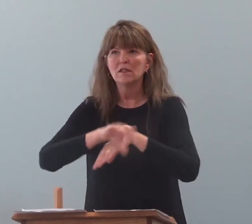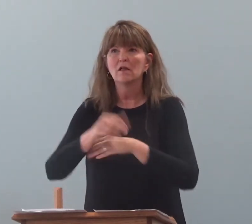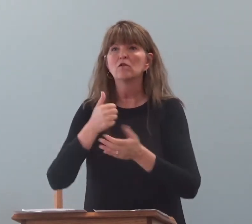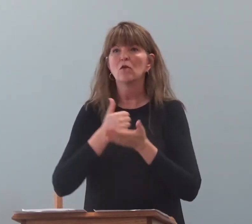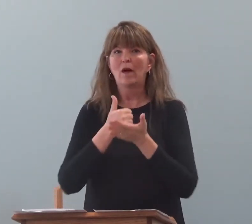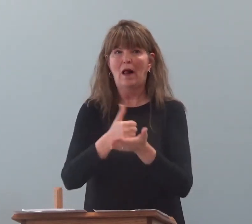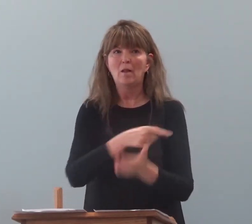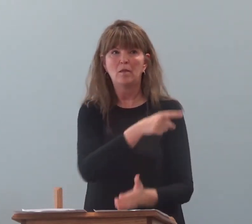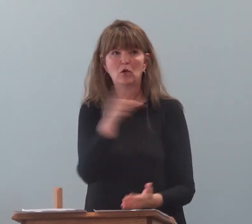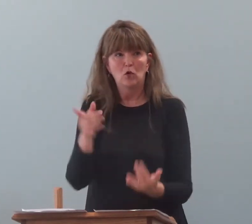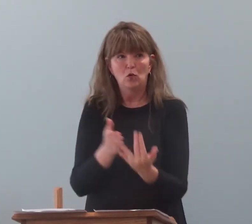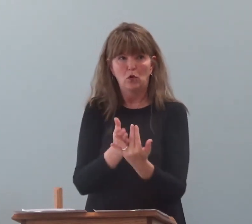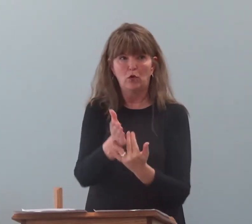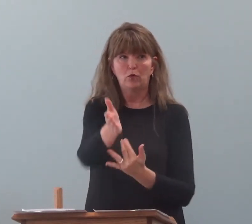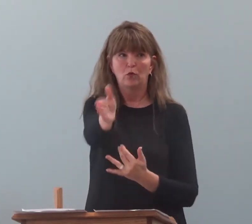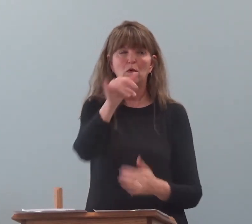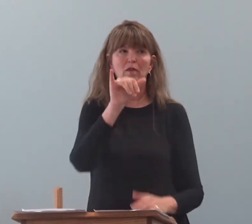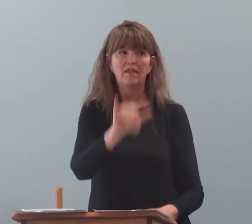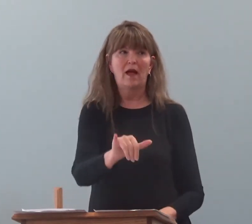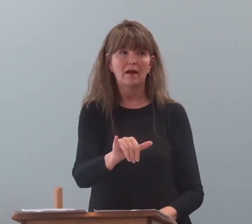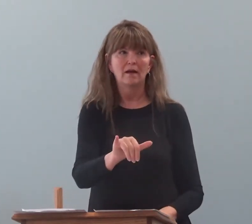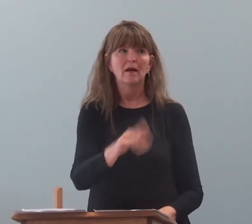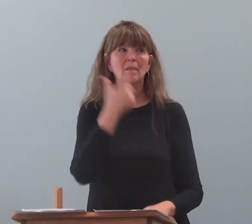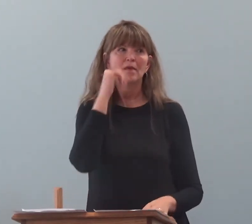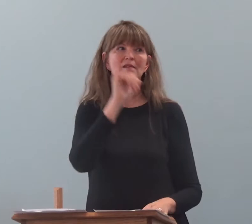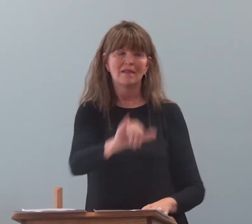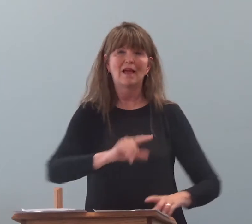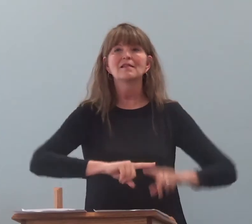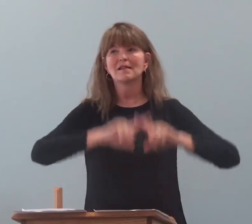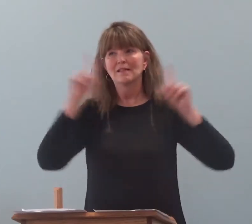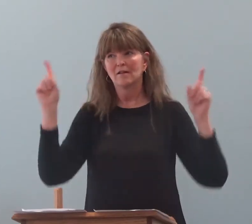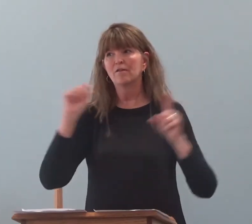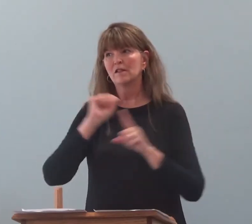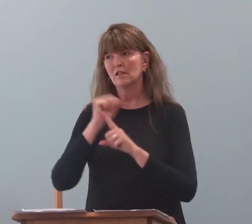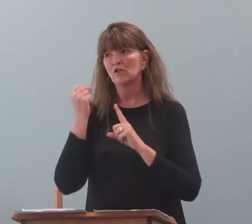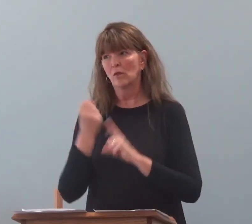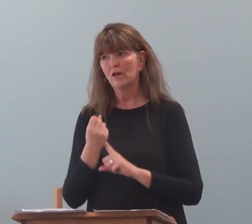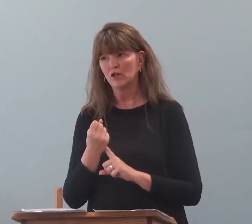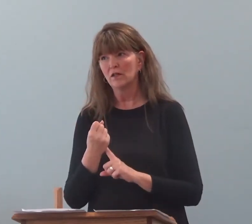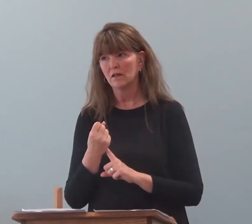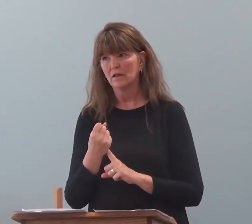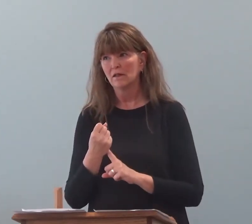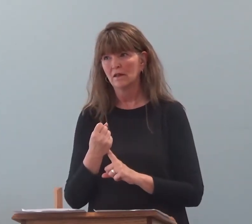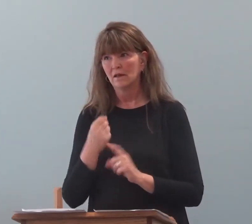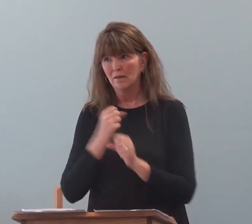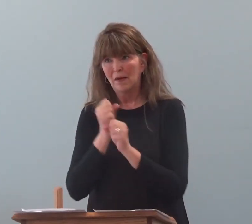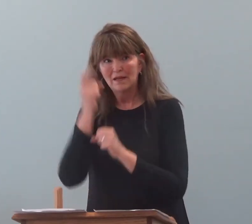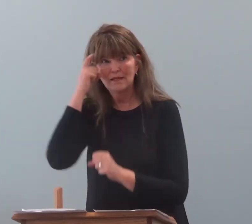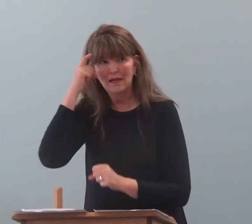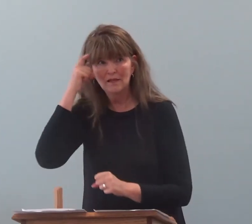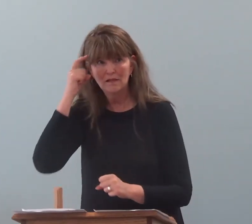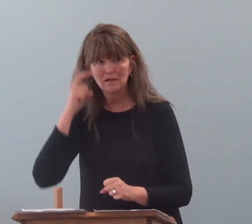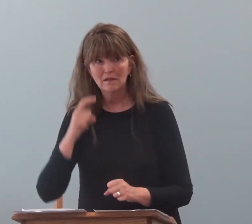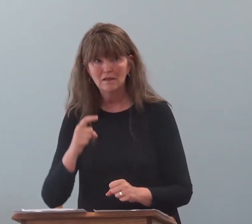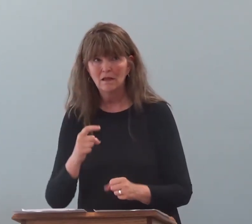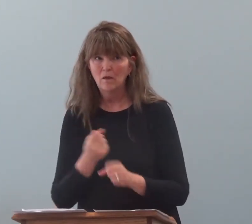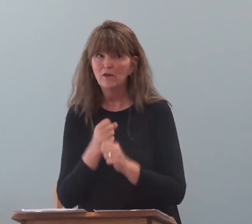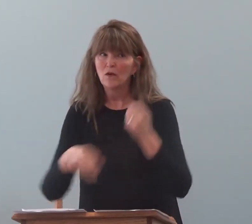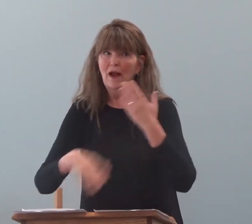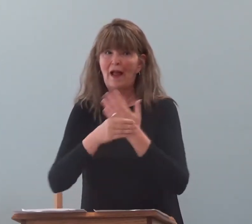that you obtain some counseling to help you get through that, because that is a whole different ballgame. I want to